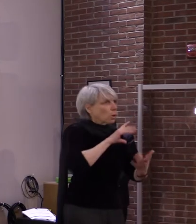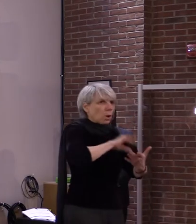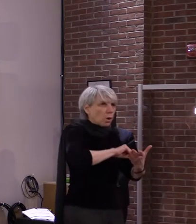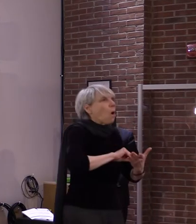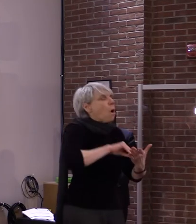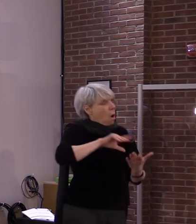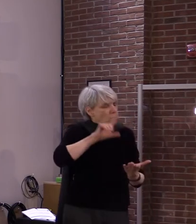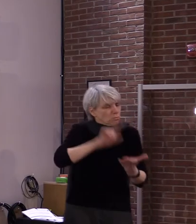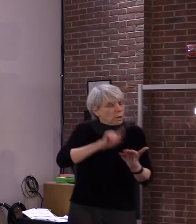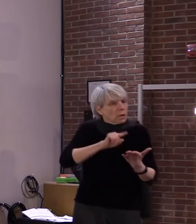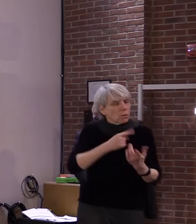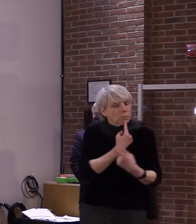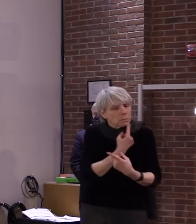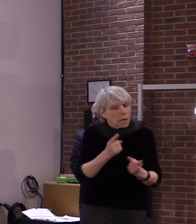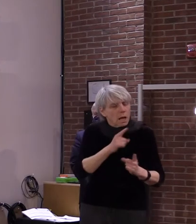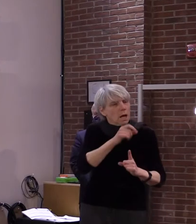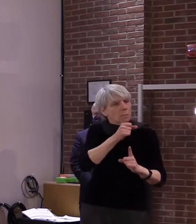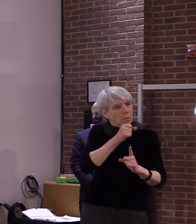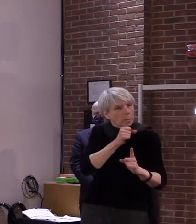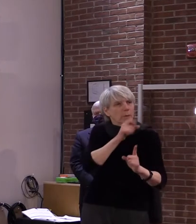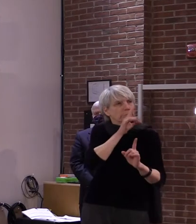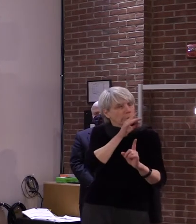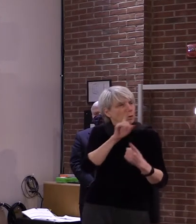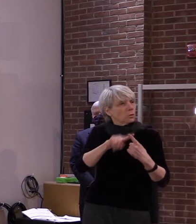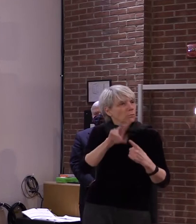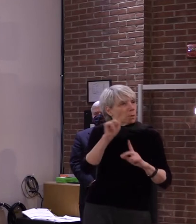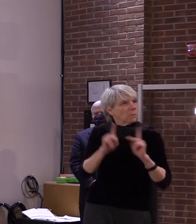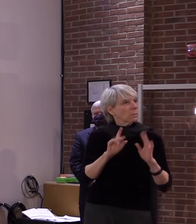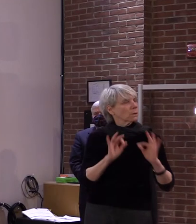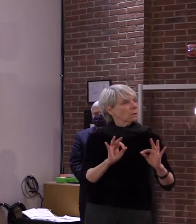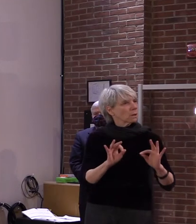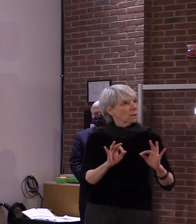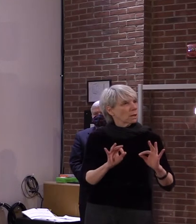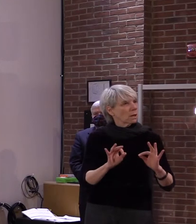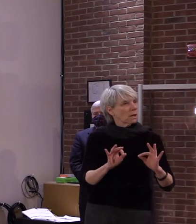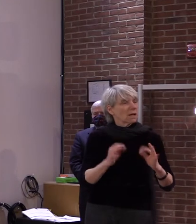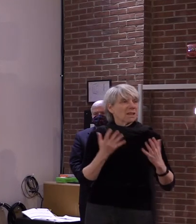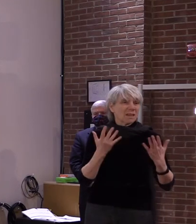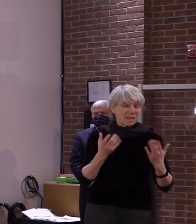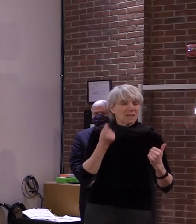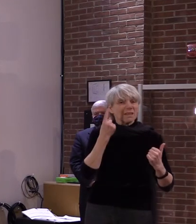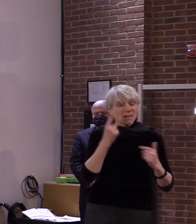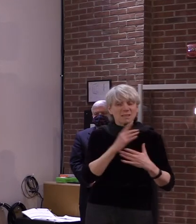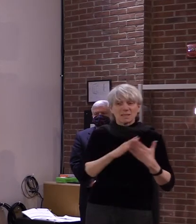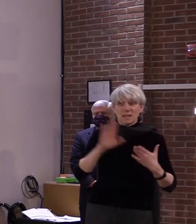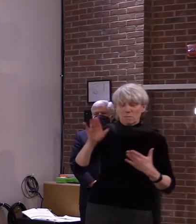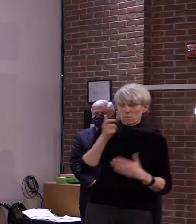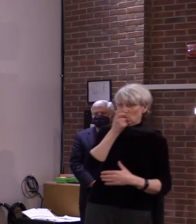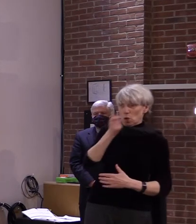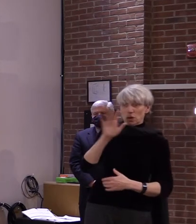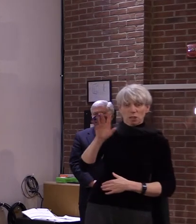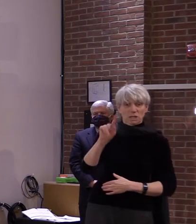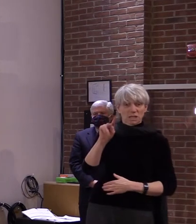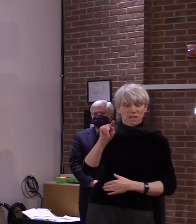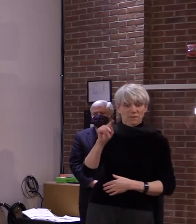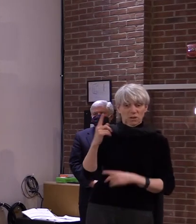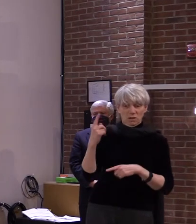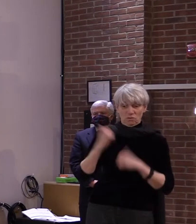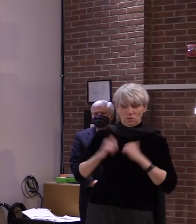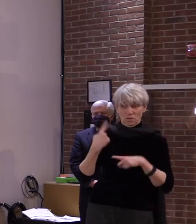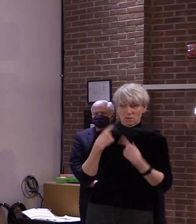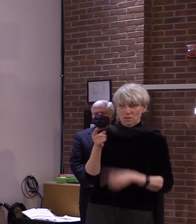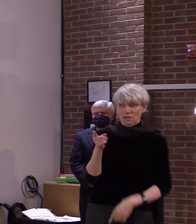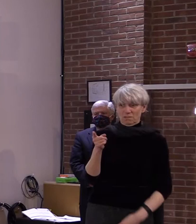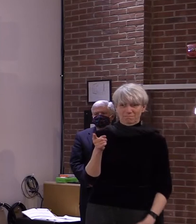didn't see it in this case this was for and i'll use this term loosely i saw some of what steve had been doing and it was